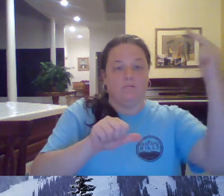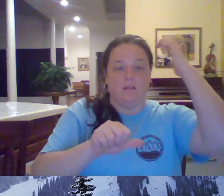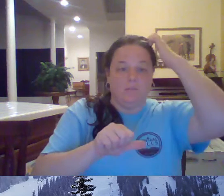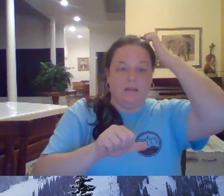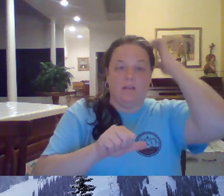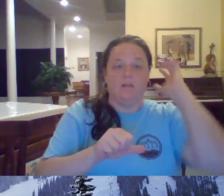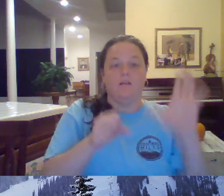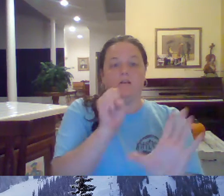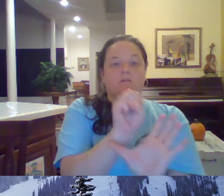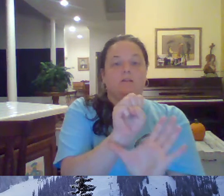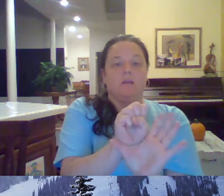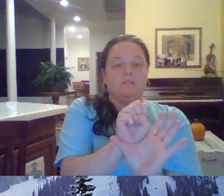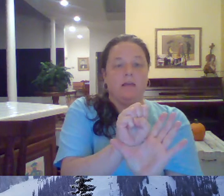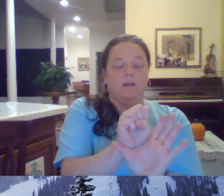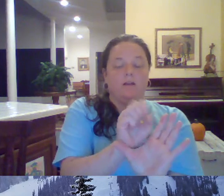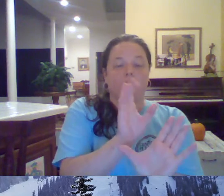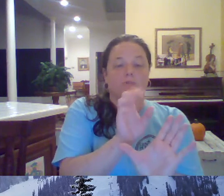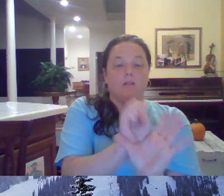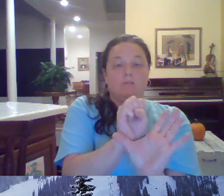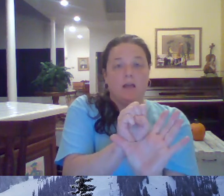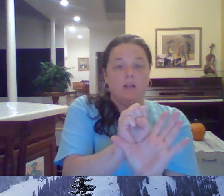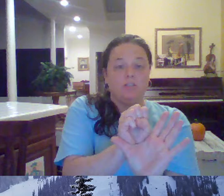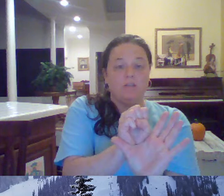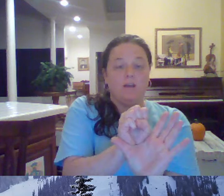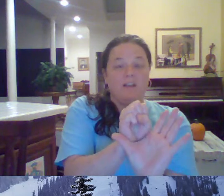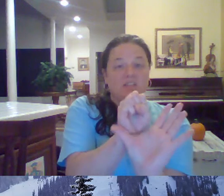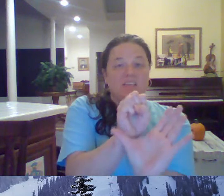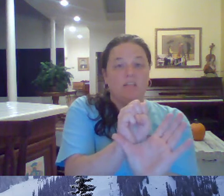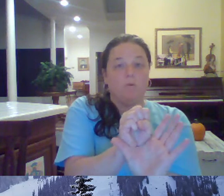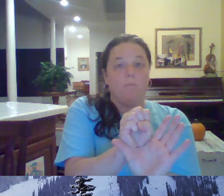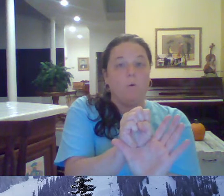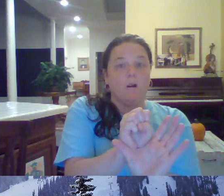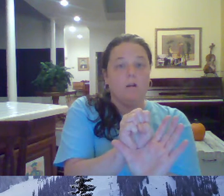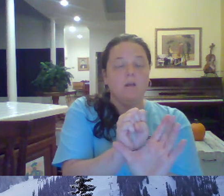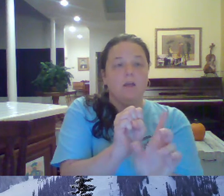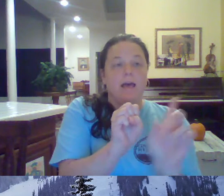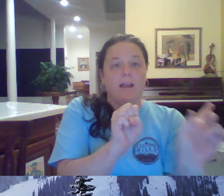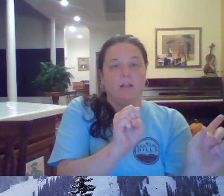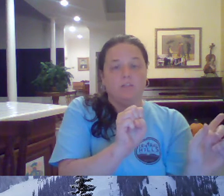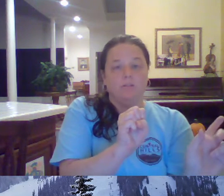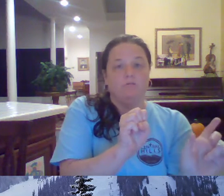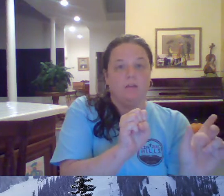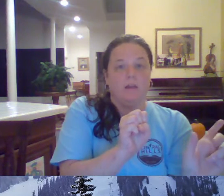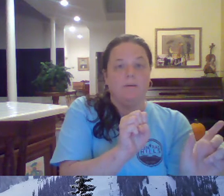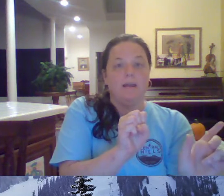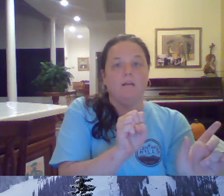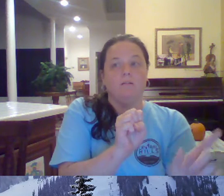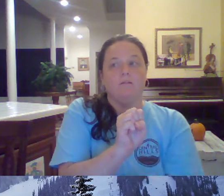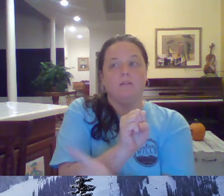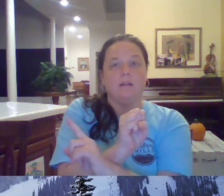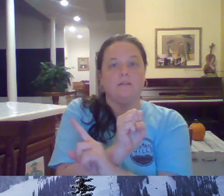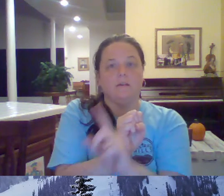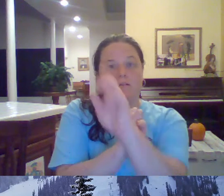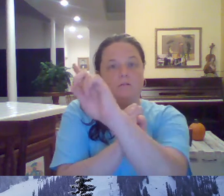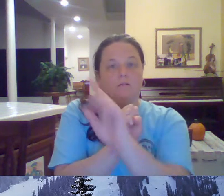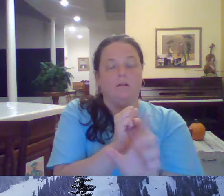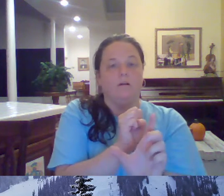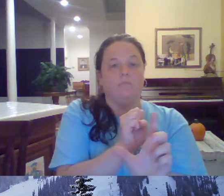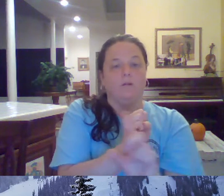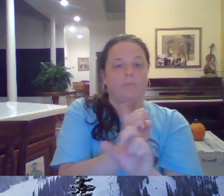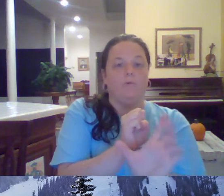we did at the beginning. So sociology, I've actually seen this one more at LSU anyway than I